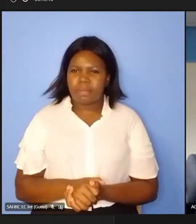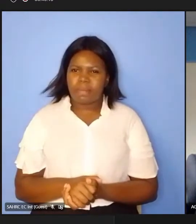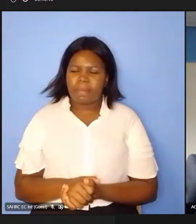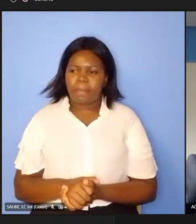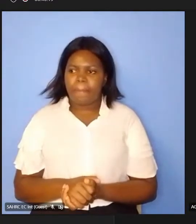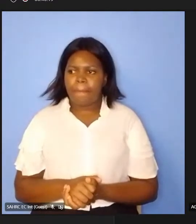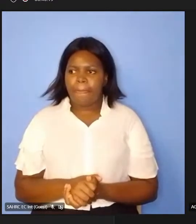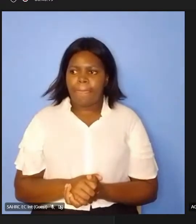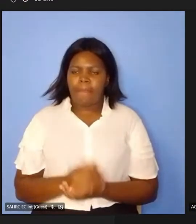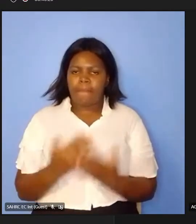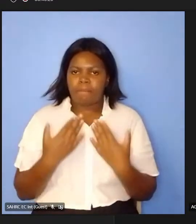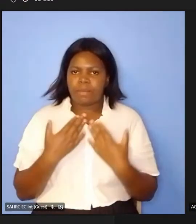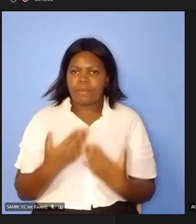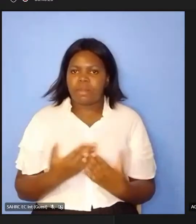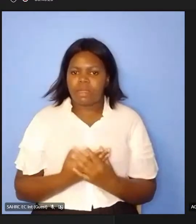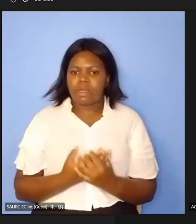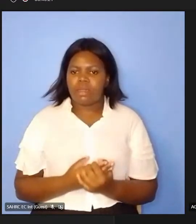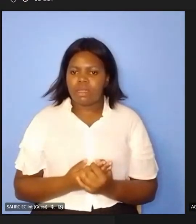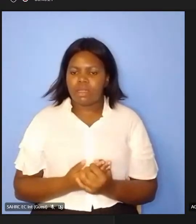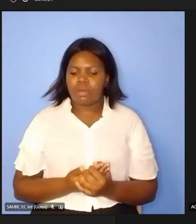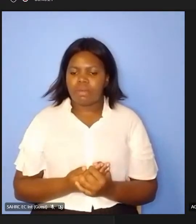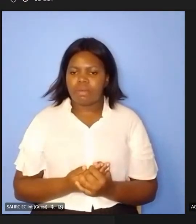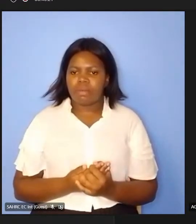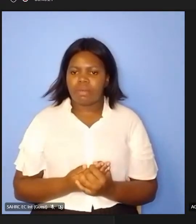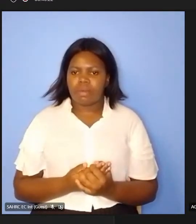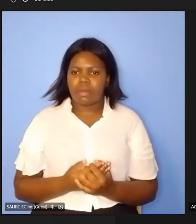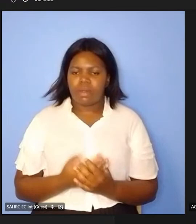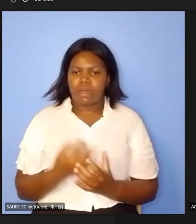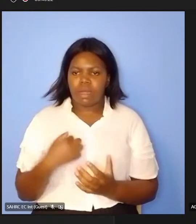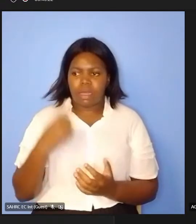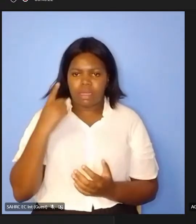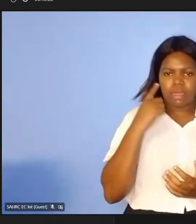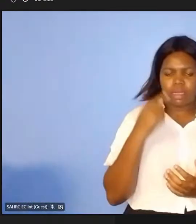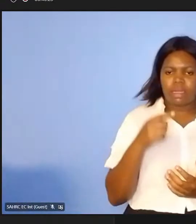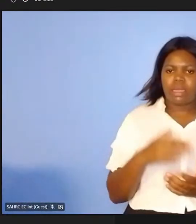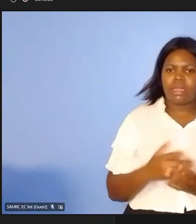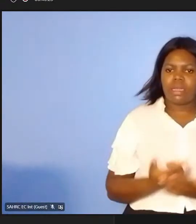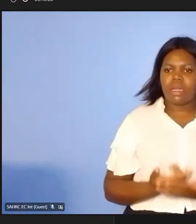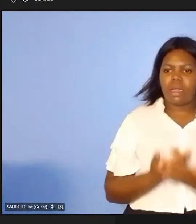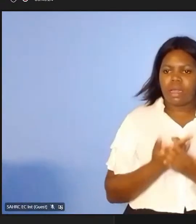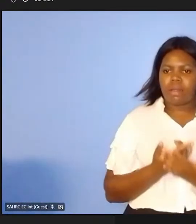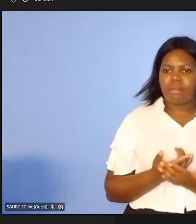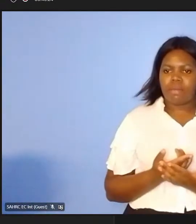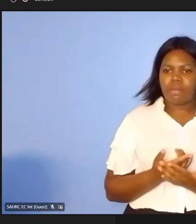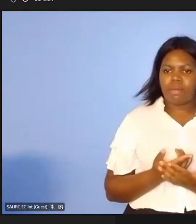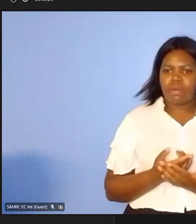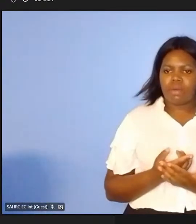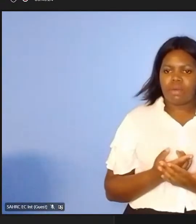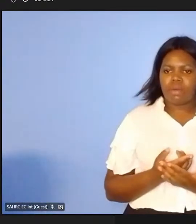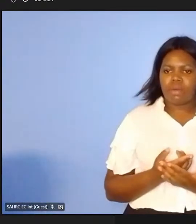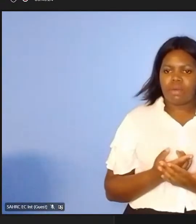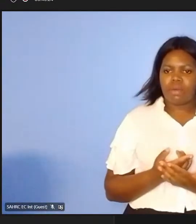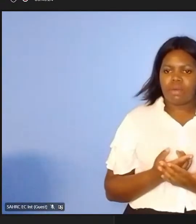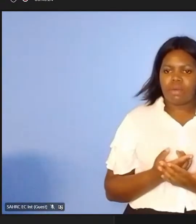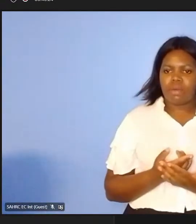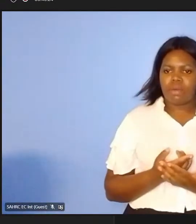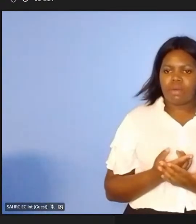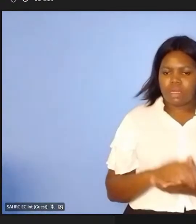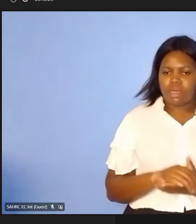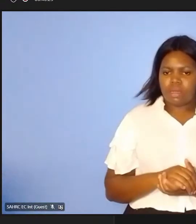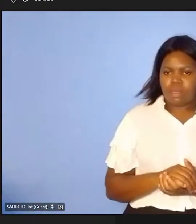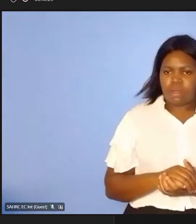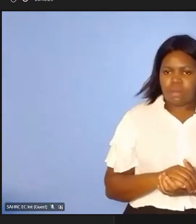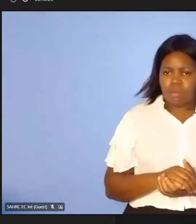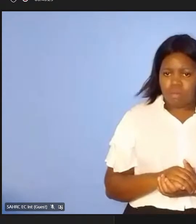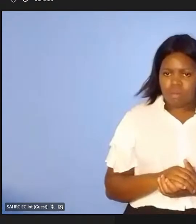Thank you very much, Commissioner Gomes. I think that would be quite helpful, and I think civil society is quite concerned because letters to